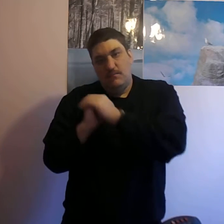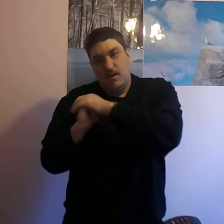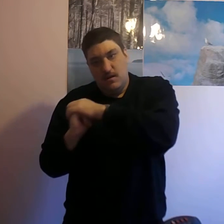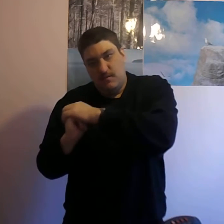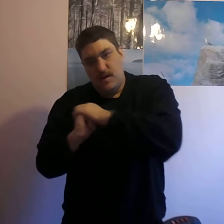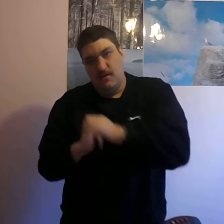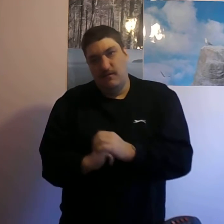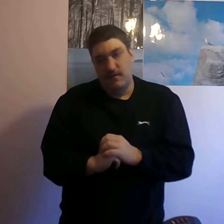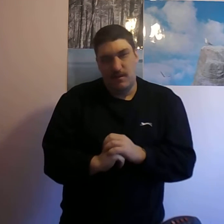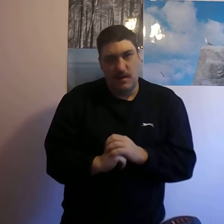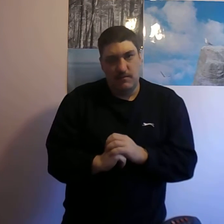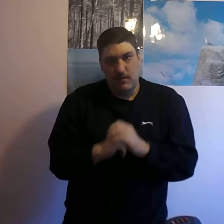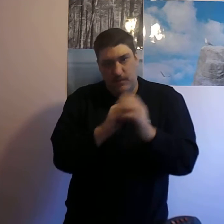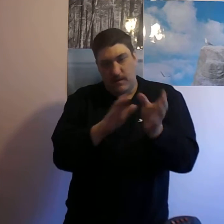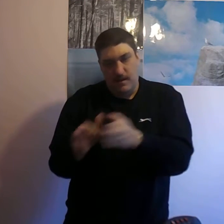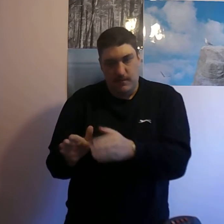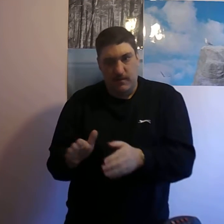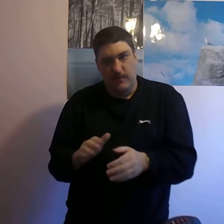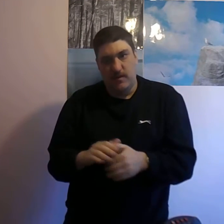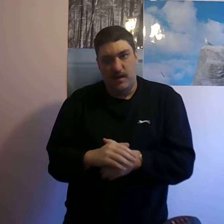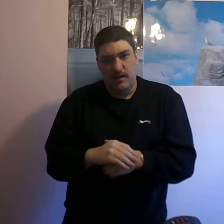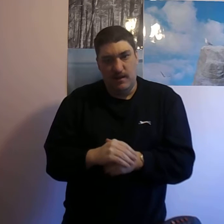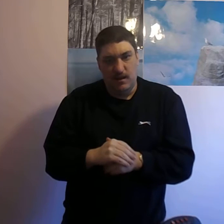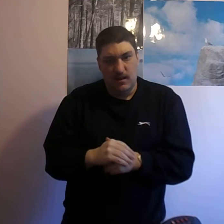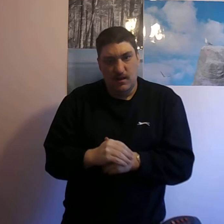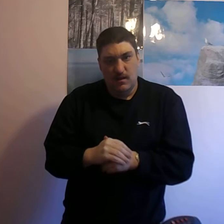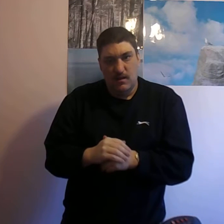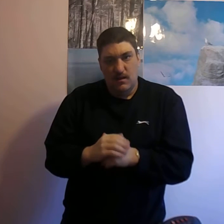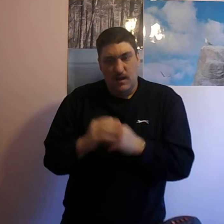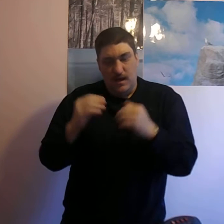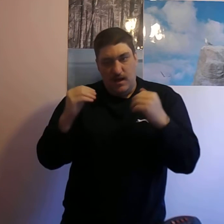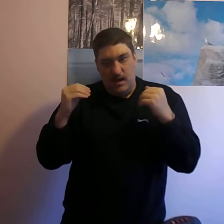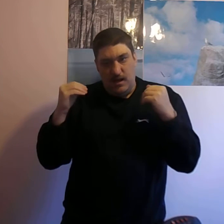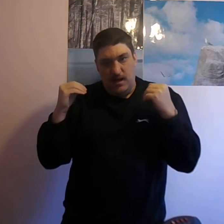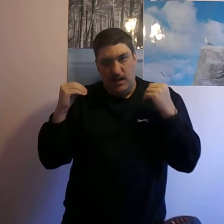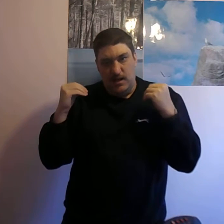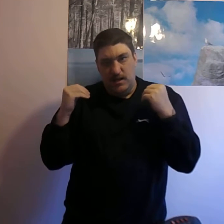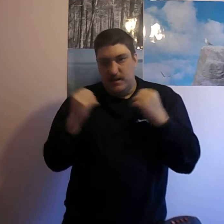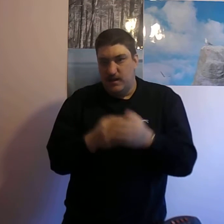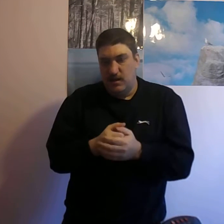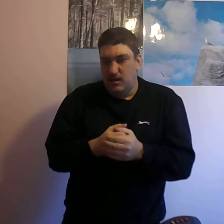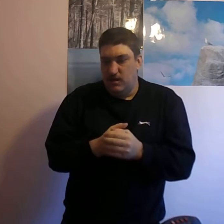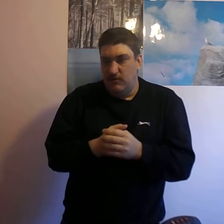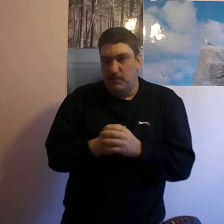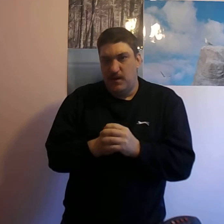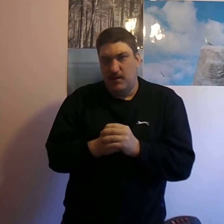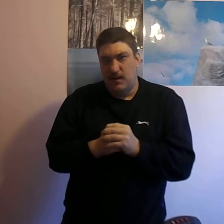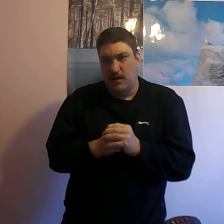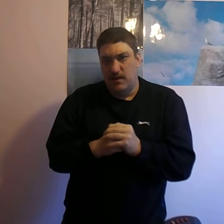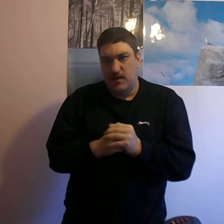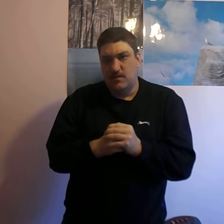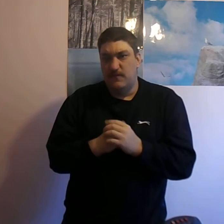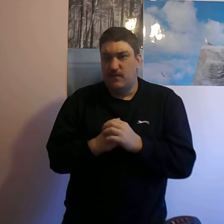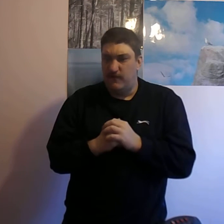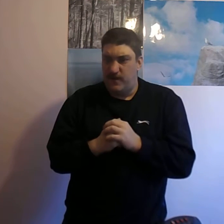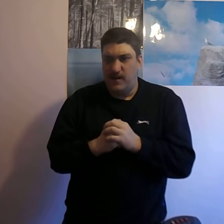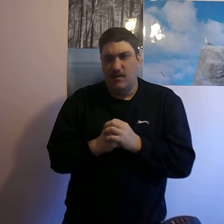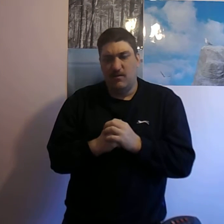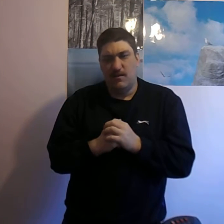Because while you're asleep, something's happened to the facility, and you've been in isolation for a very long